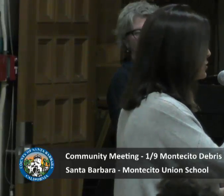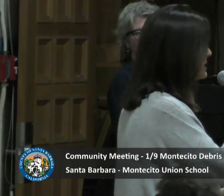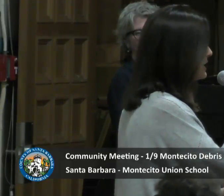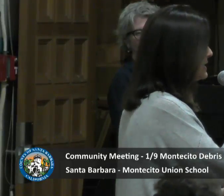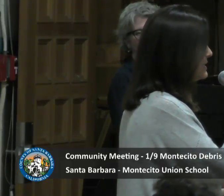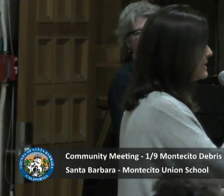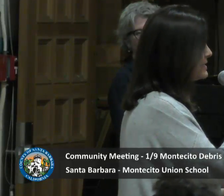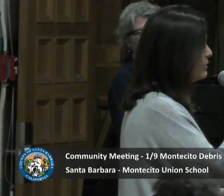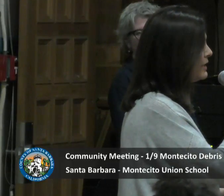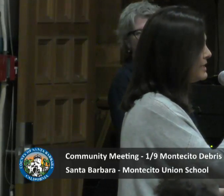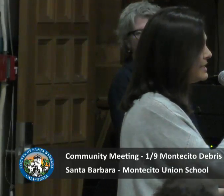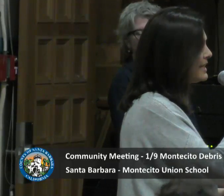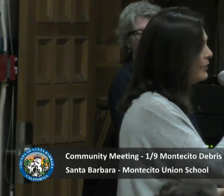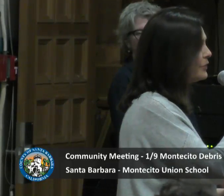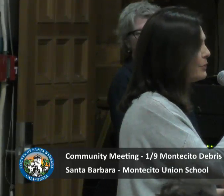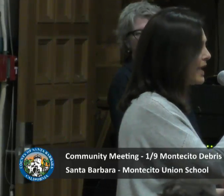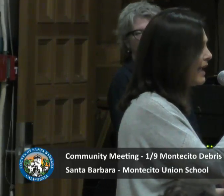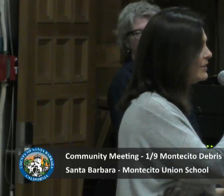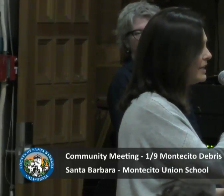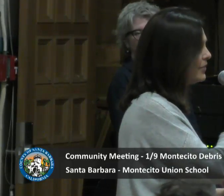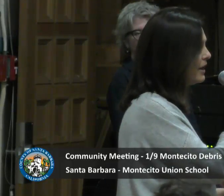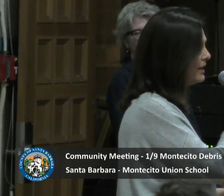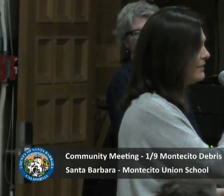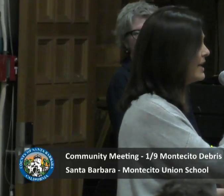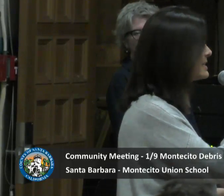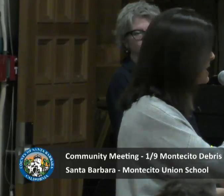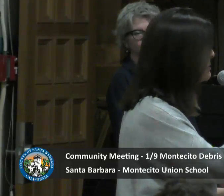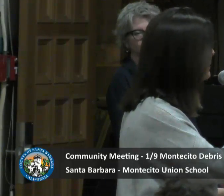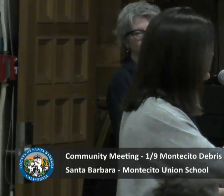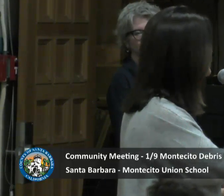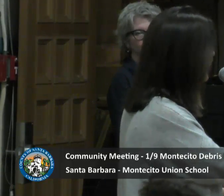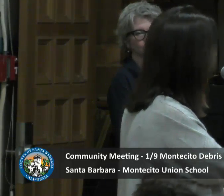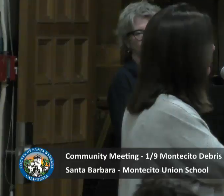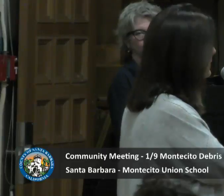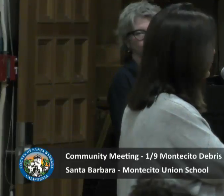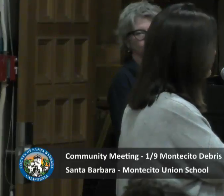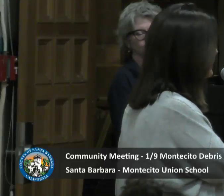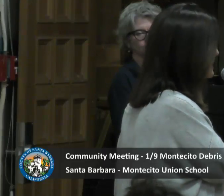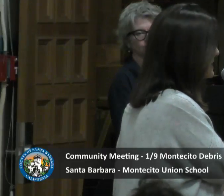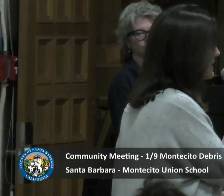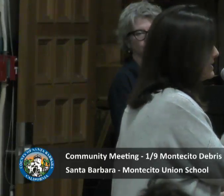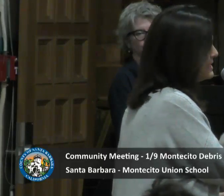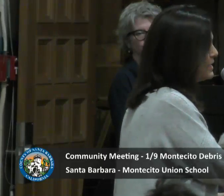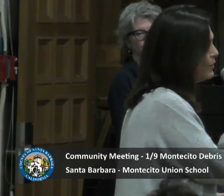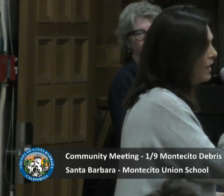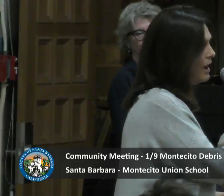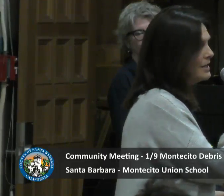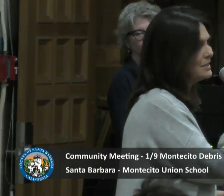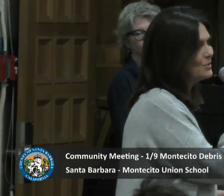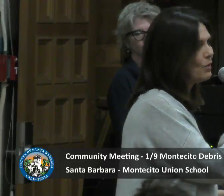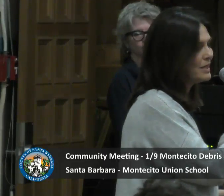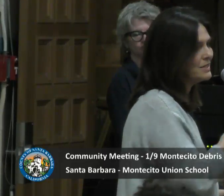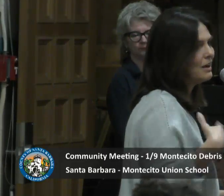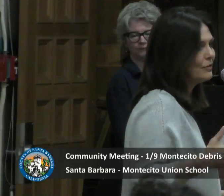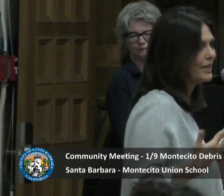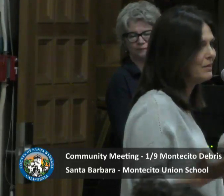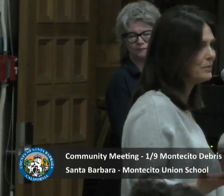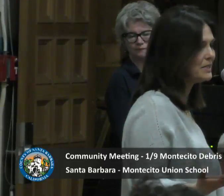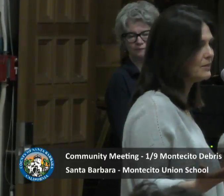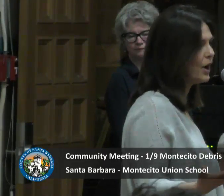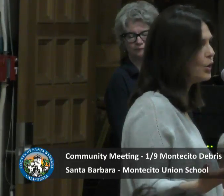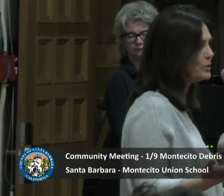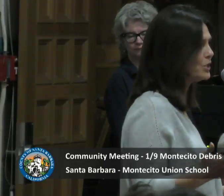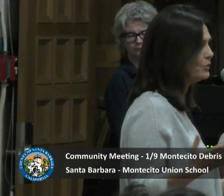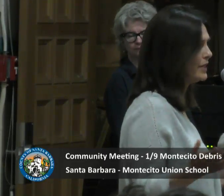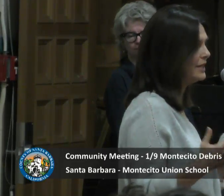Google interesting ideas, because there are ideas out there that we haven't yet thought of, and some of which we have that are being discussed. And so I just wanted to offer that